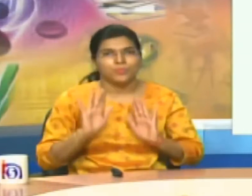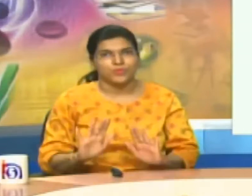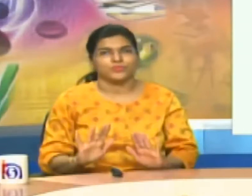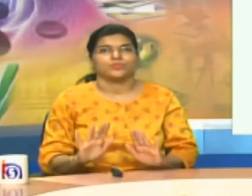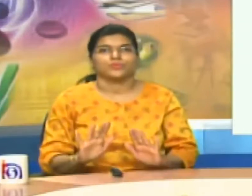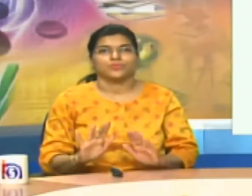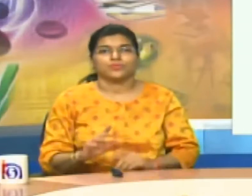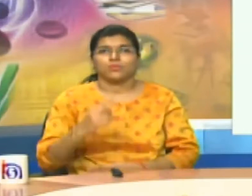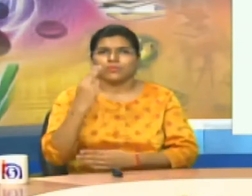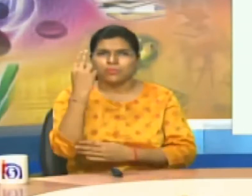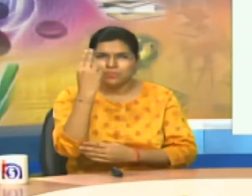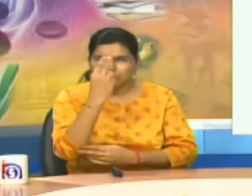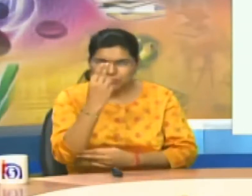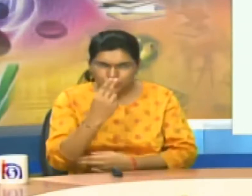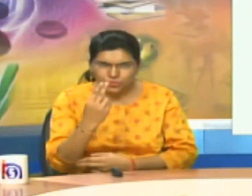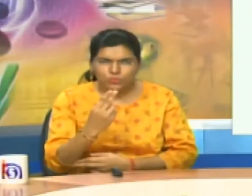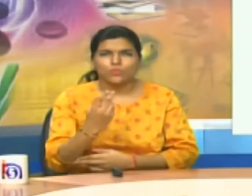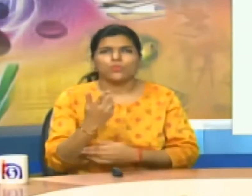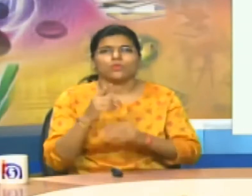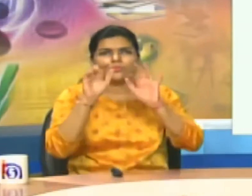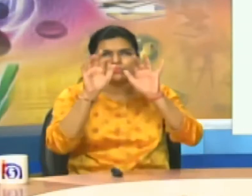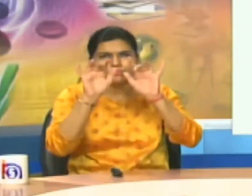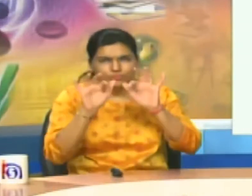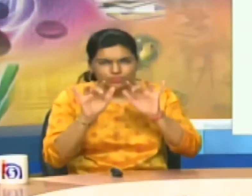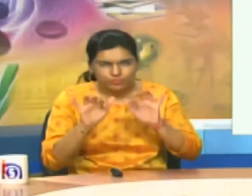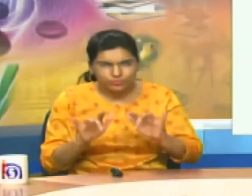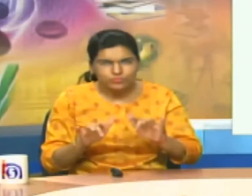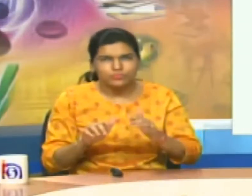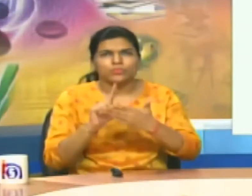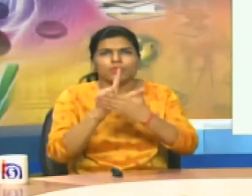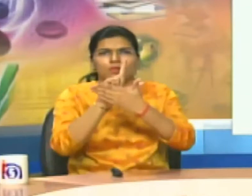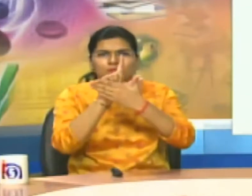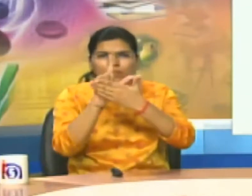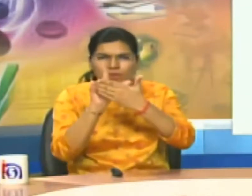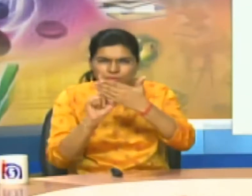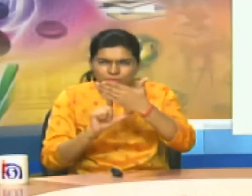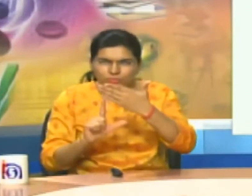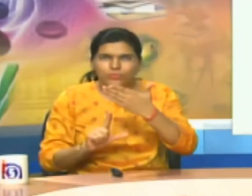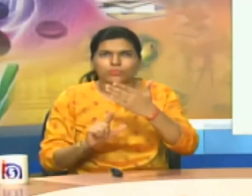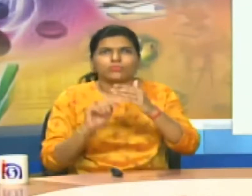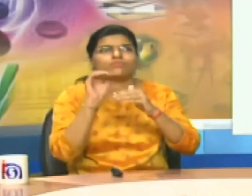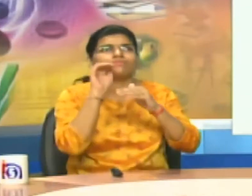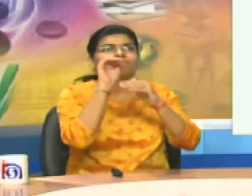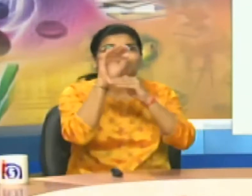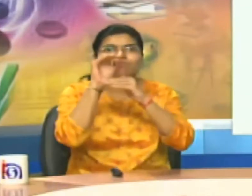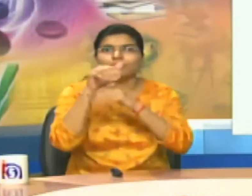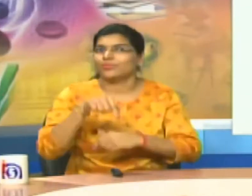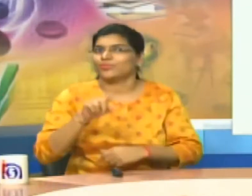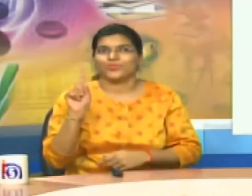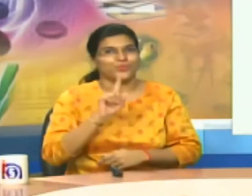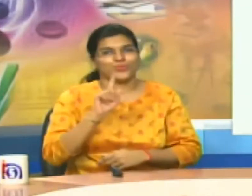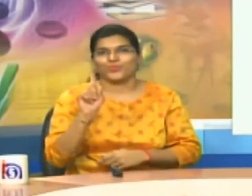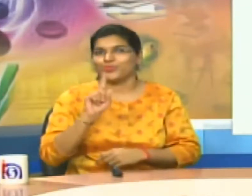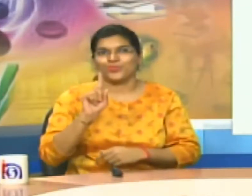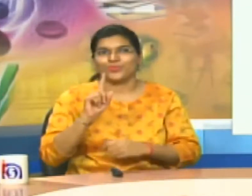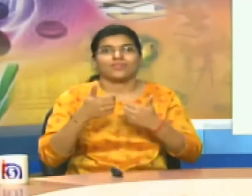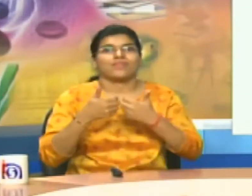page is long. So, that we will understand. It is used in painting and